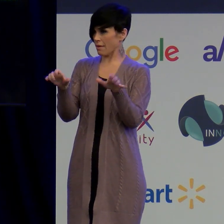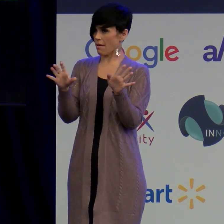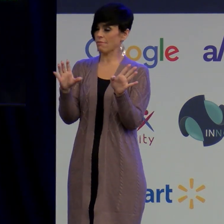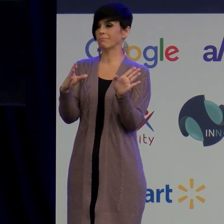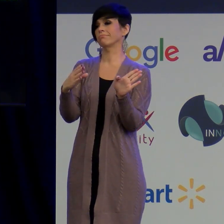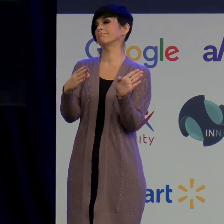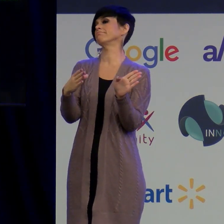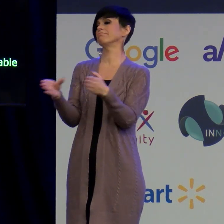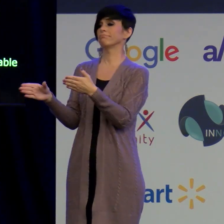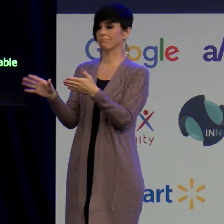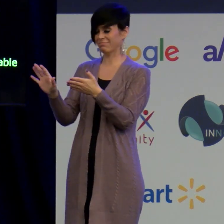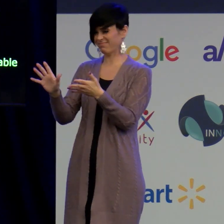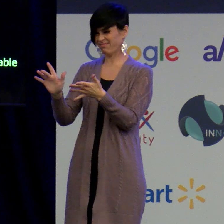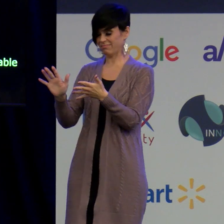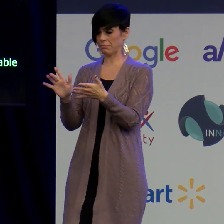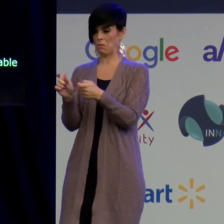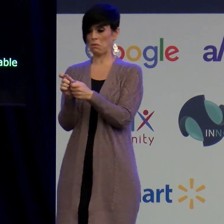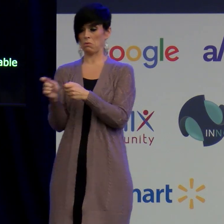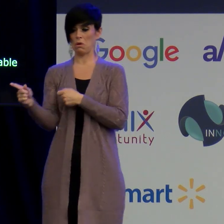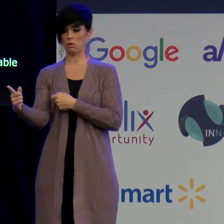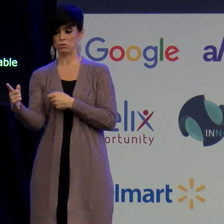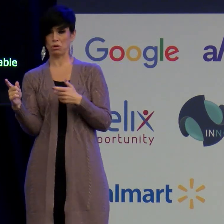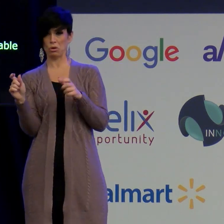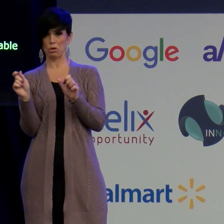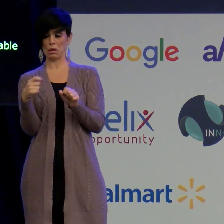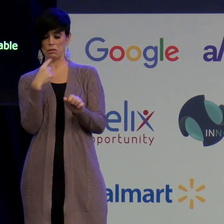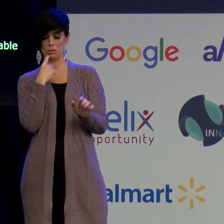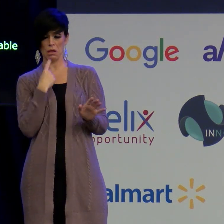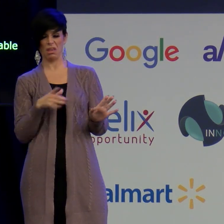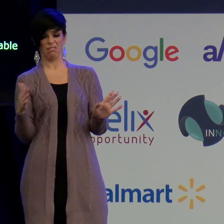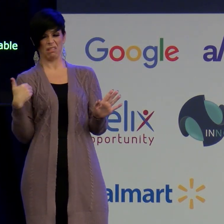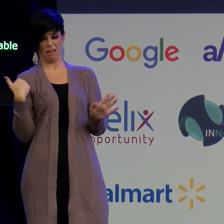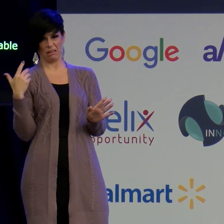that teenager in a year and said, you know what?